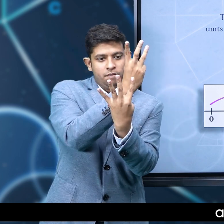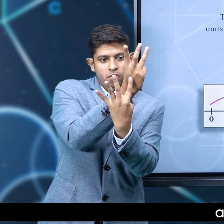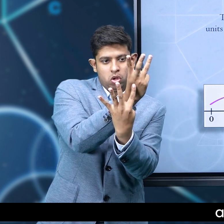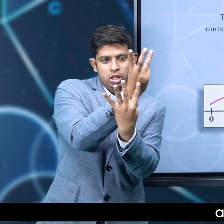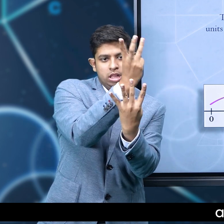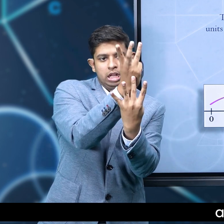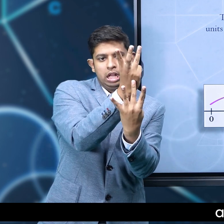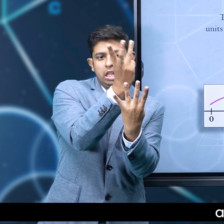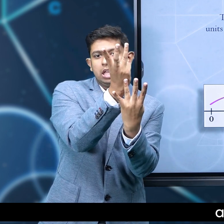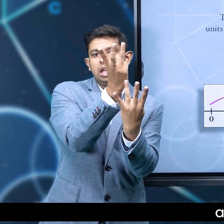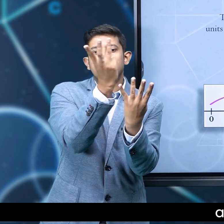you reach to 12.